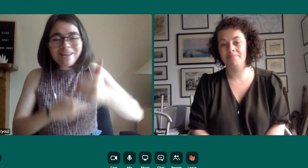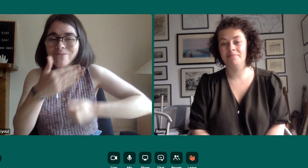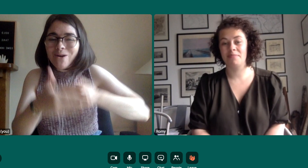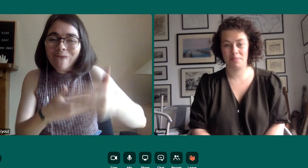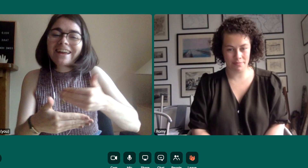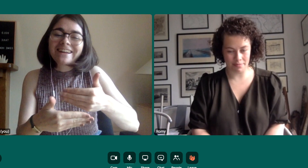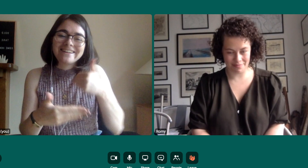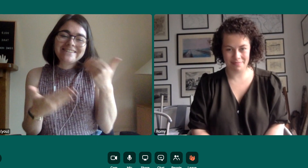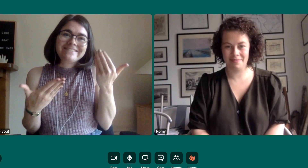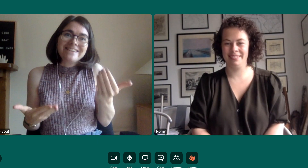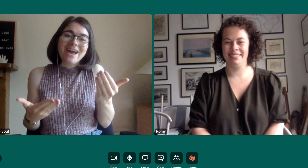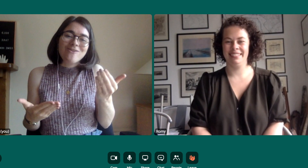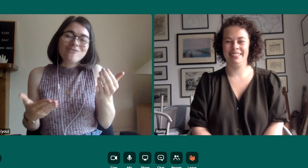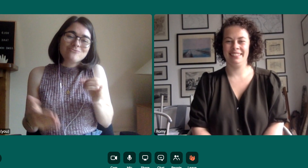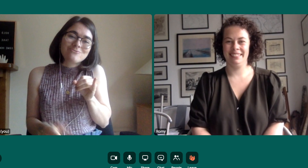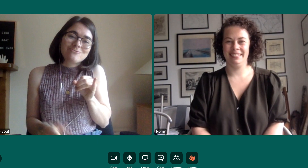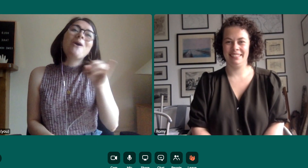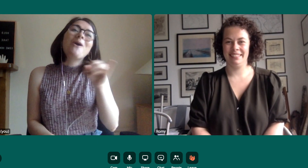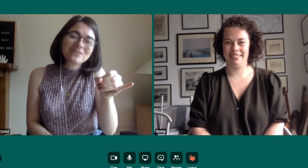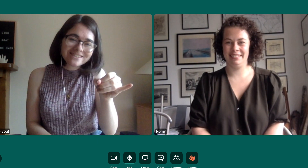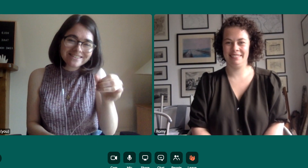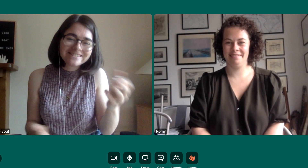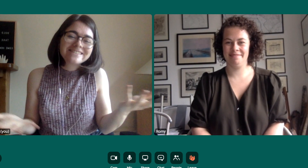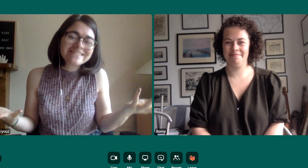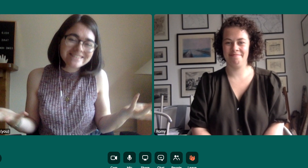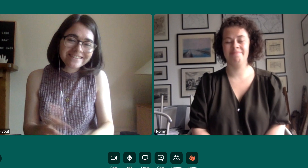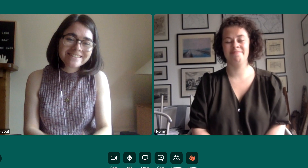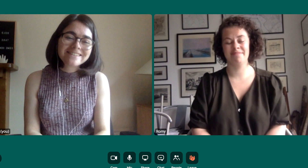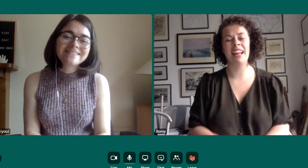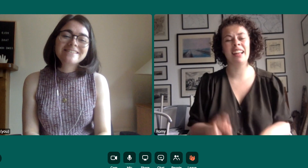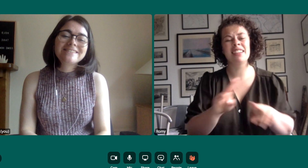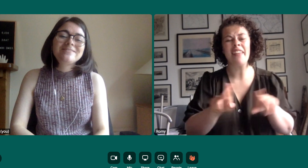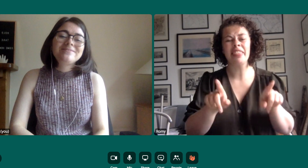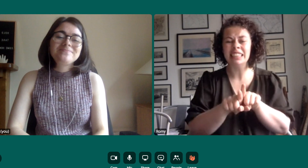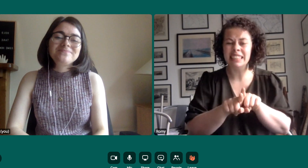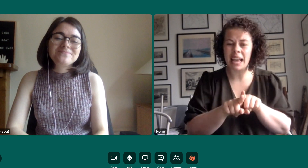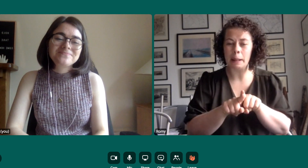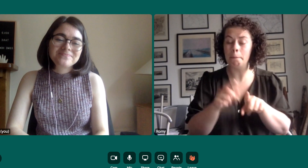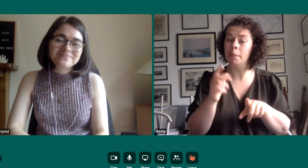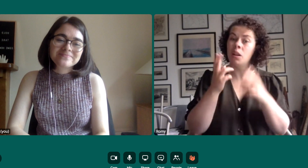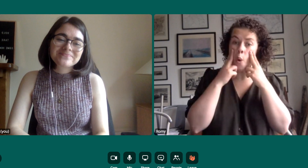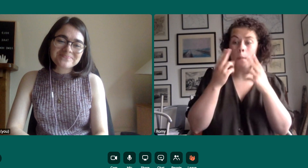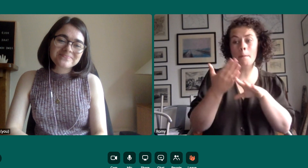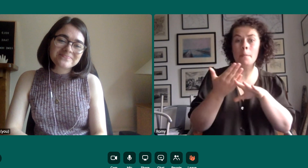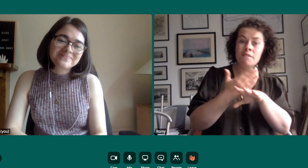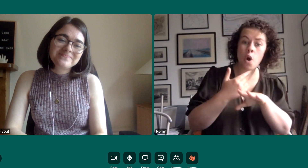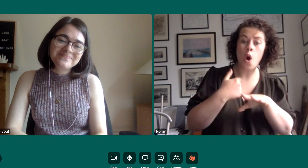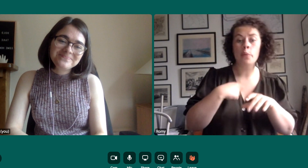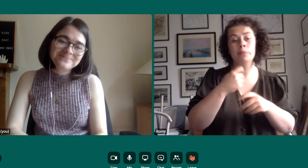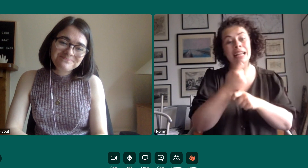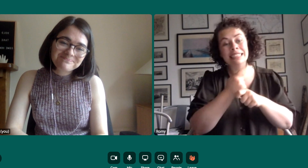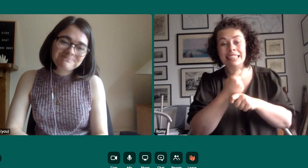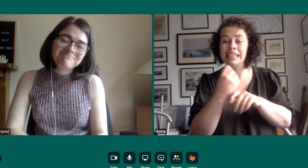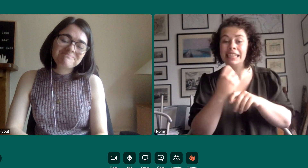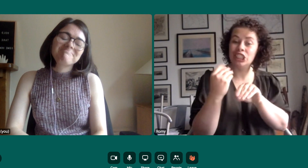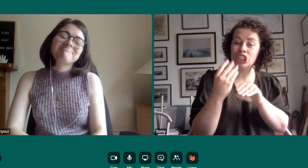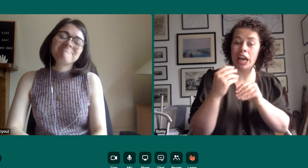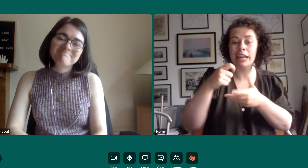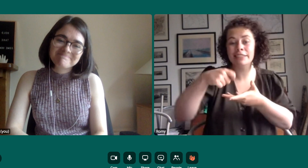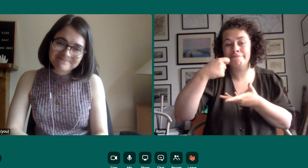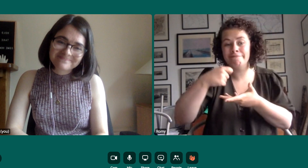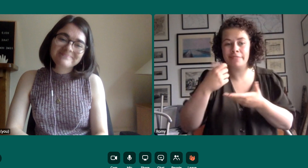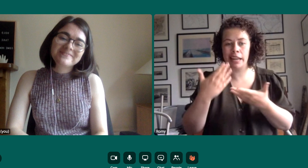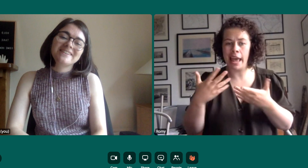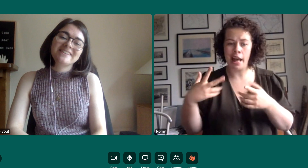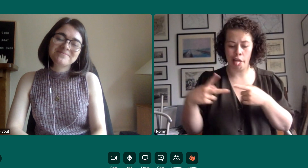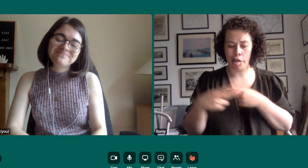remote. It's not the same. I am missing like having tea together before we start and eating food. But